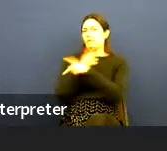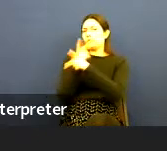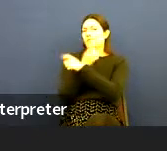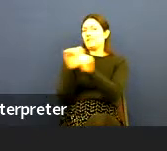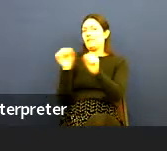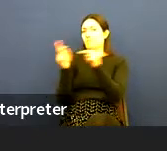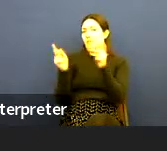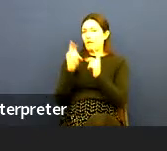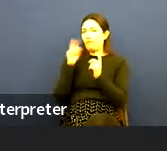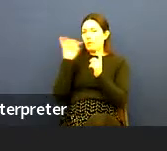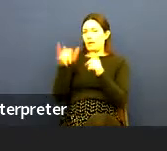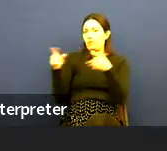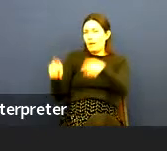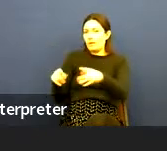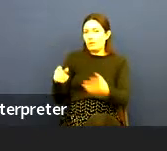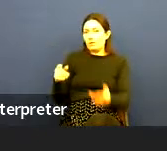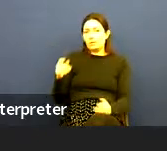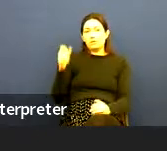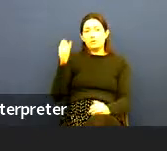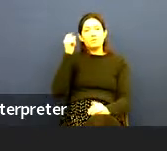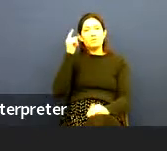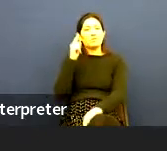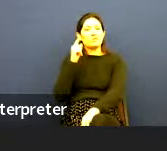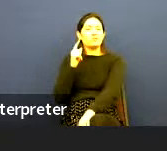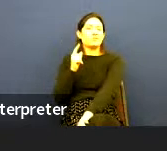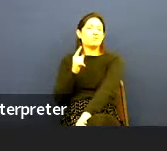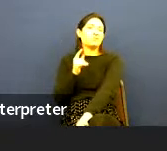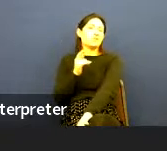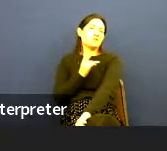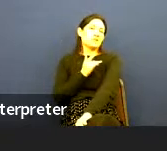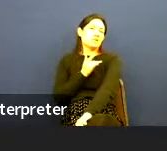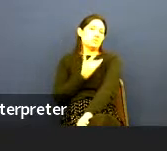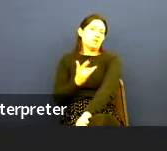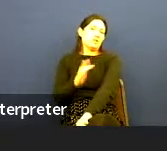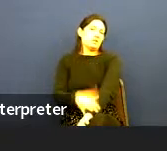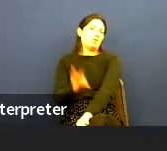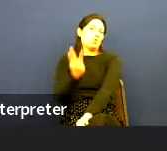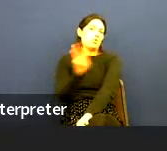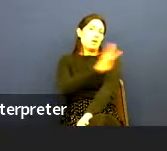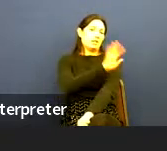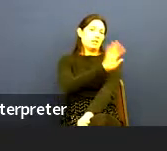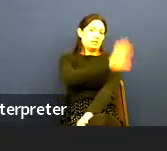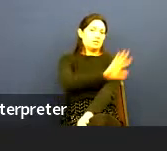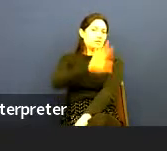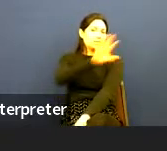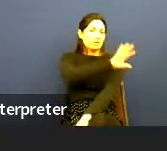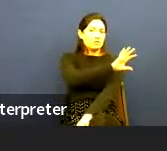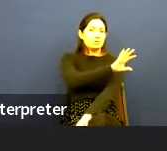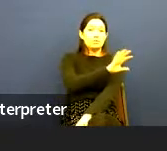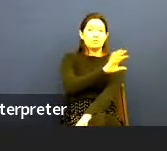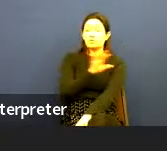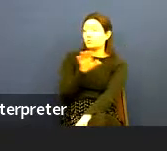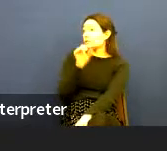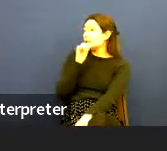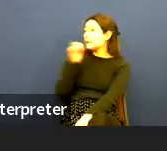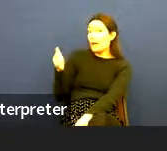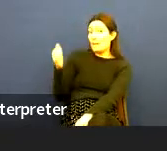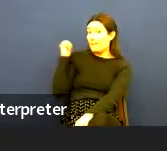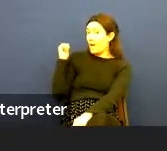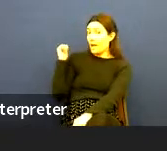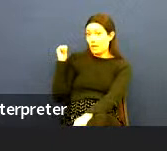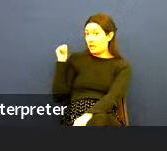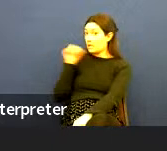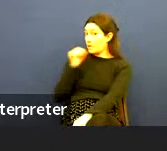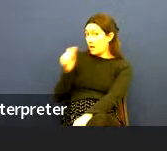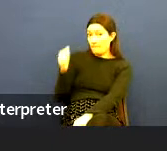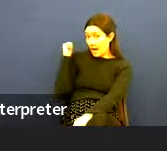to occur. They probably have to stage on the south side or the west side of the building. Okay, they wouldn't be coming into the back door and then blocking the road back. there.